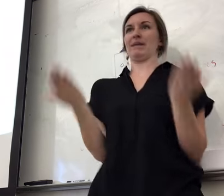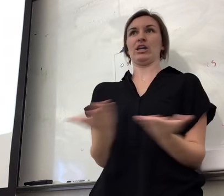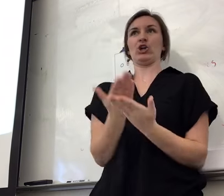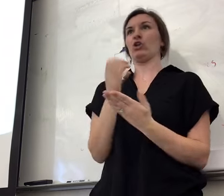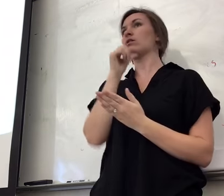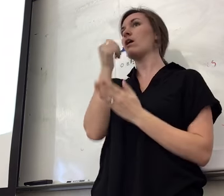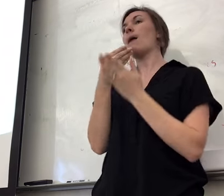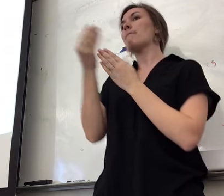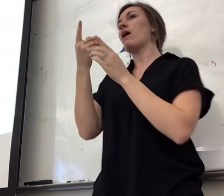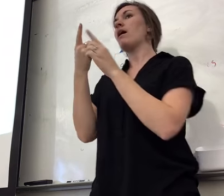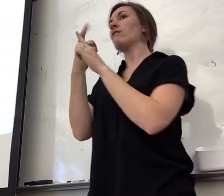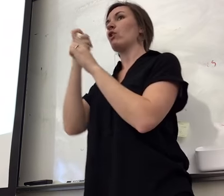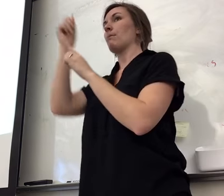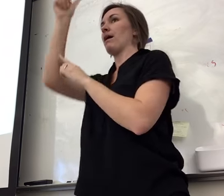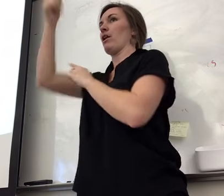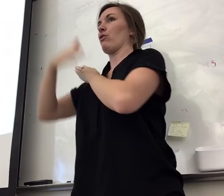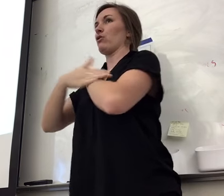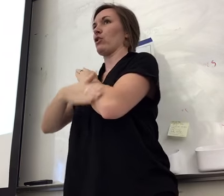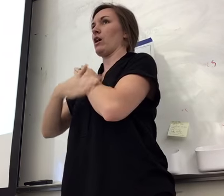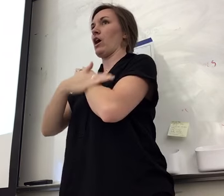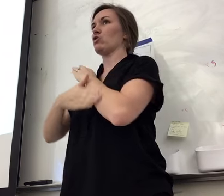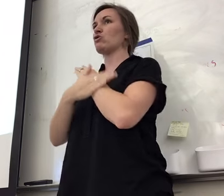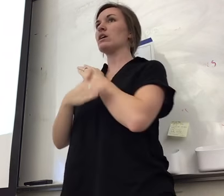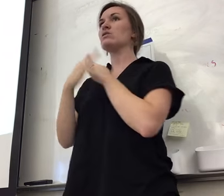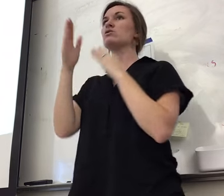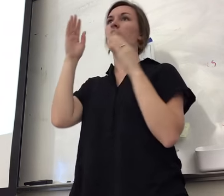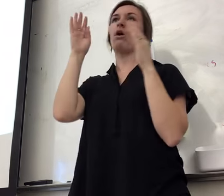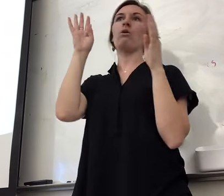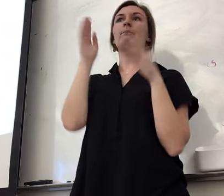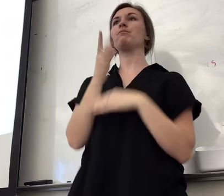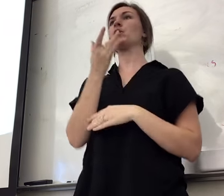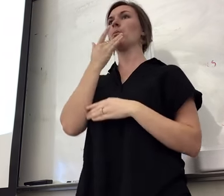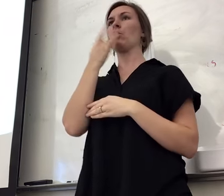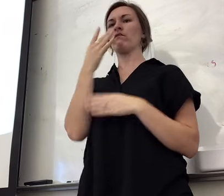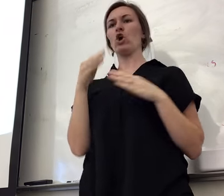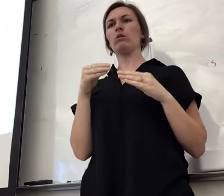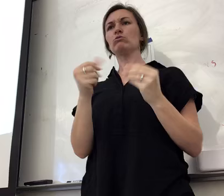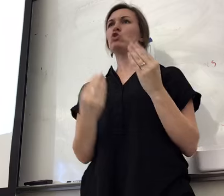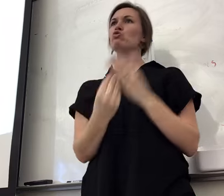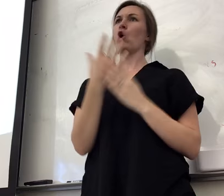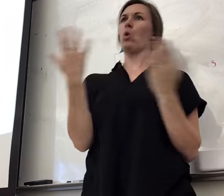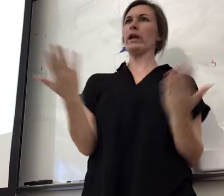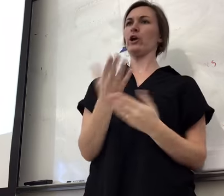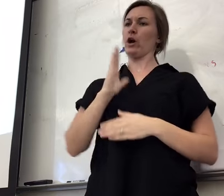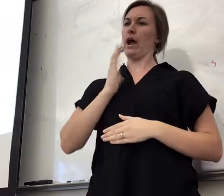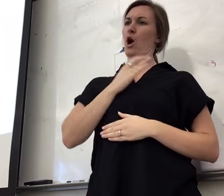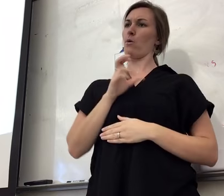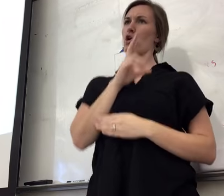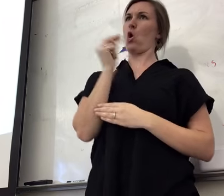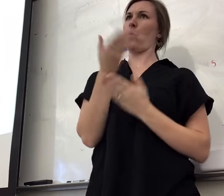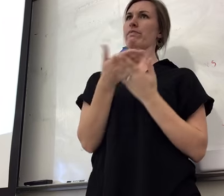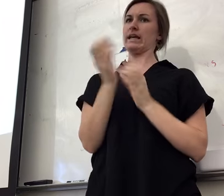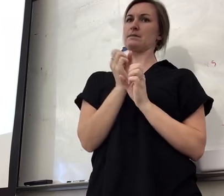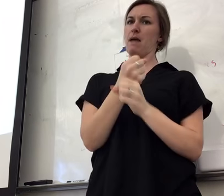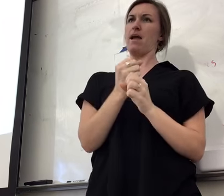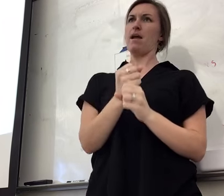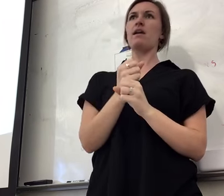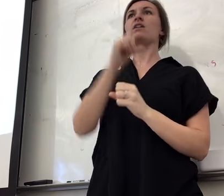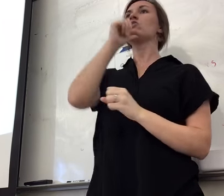another country, in theory, we'll grow our own crops here in the United States as well as our own products where we won't have to go to another country to bring them in.